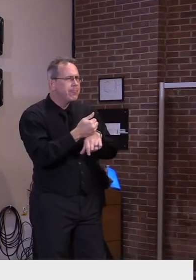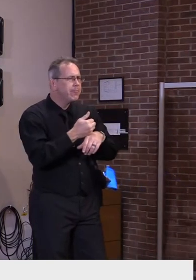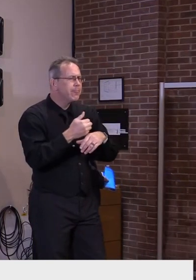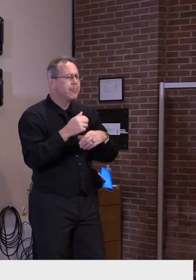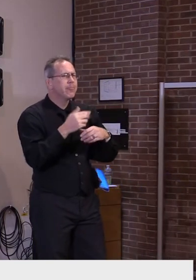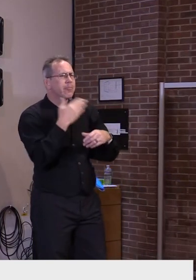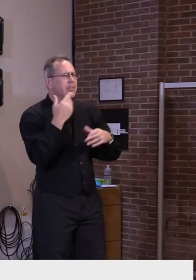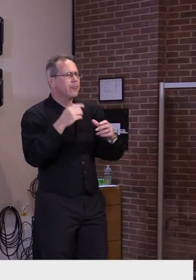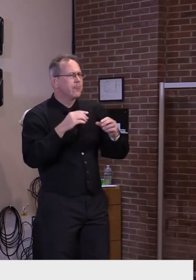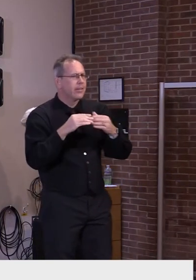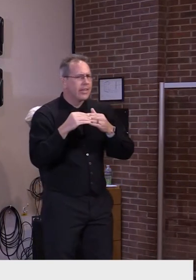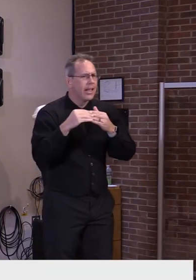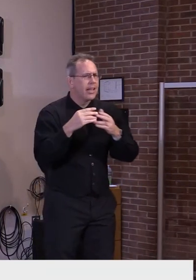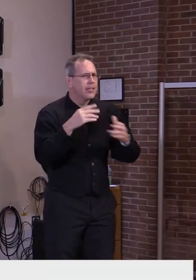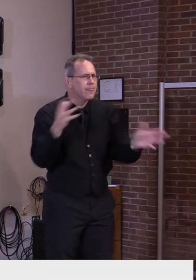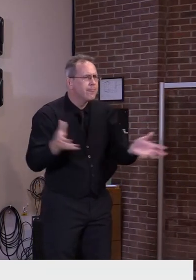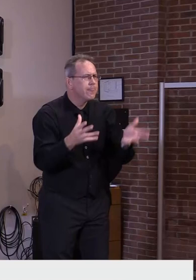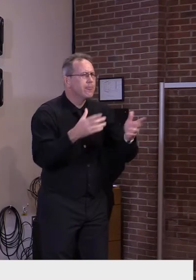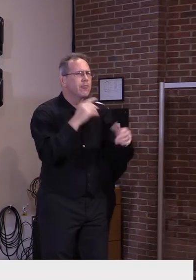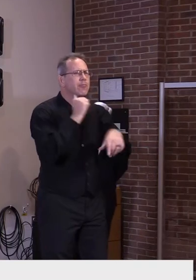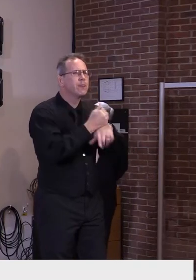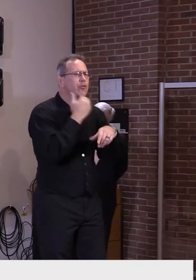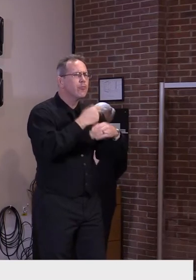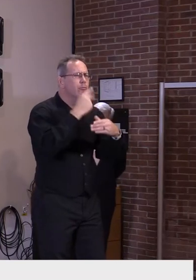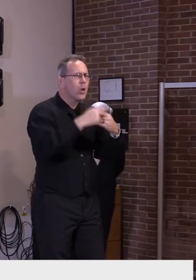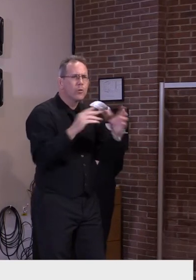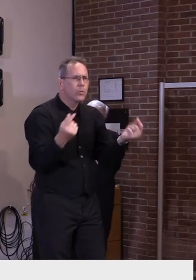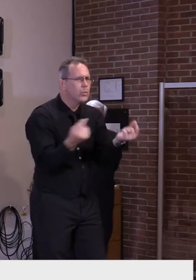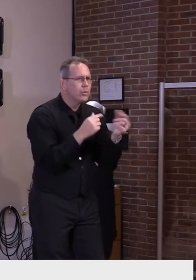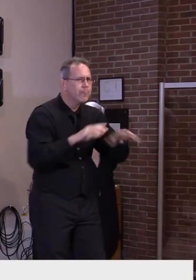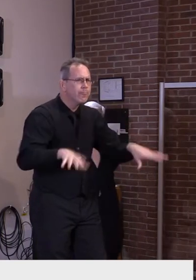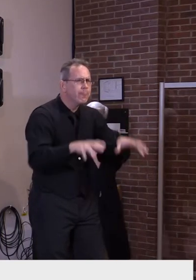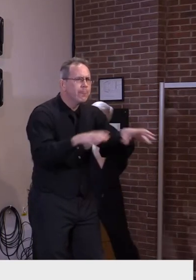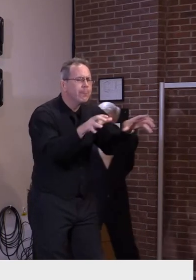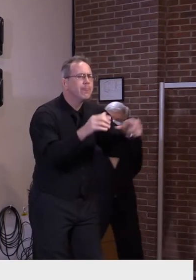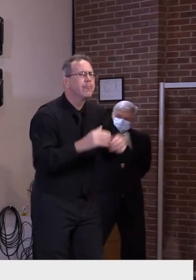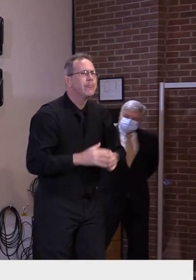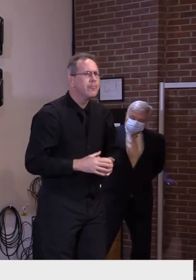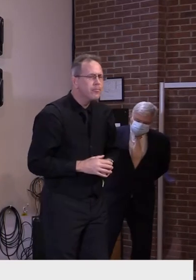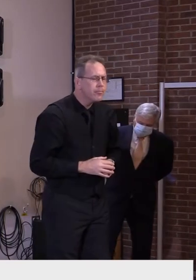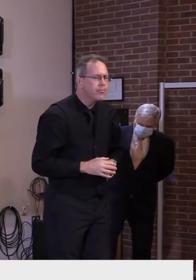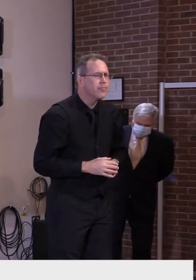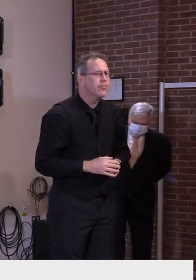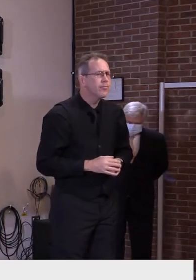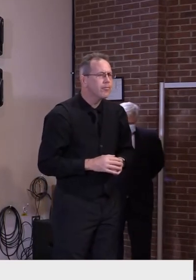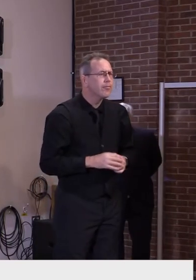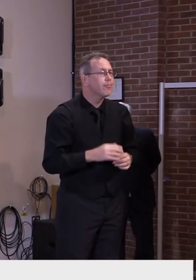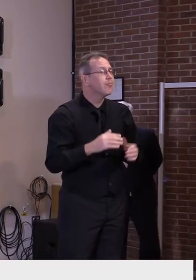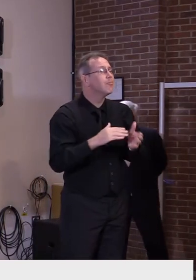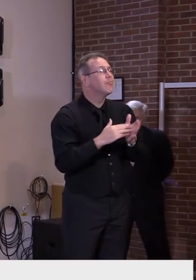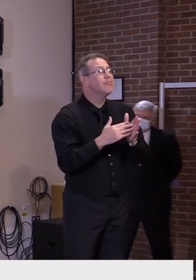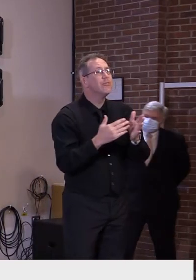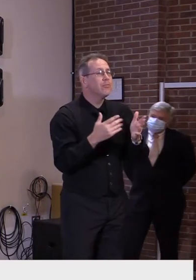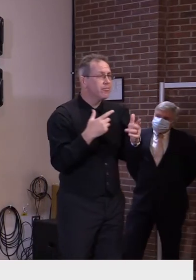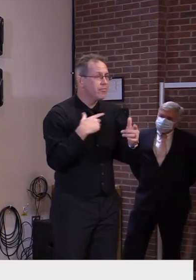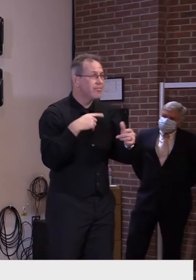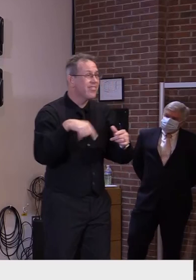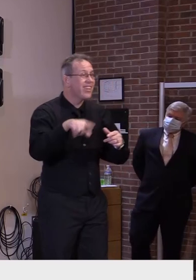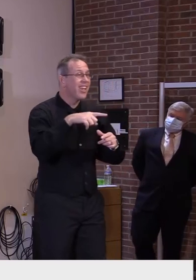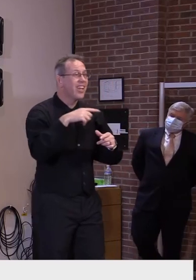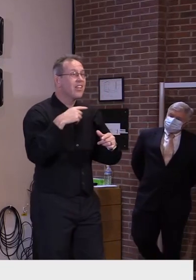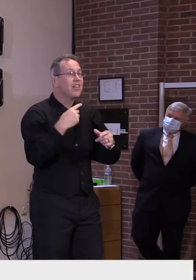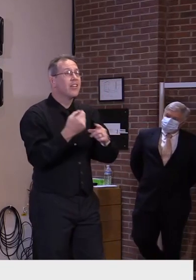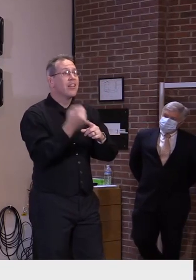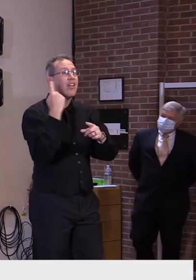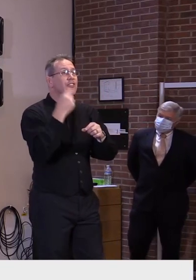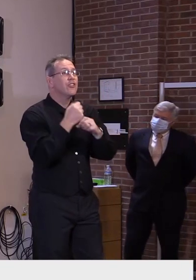so that because waning of vaccine immunity is a real phenomenon, We